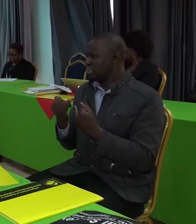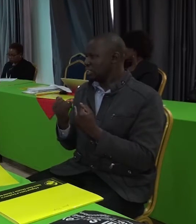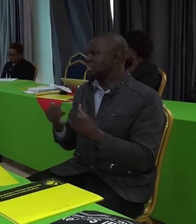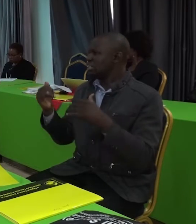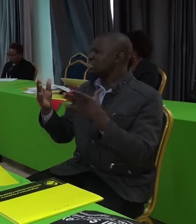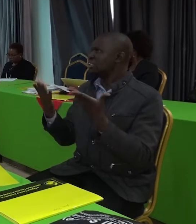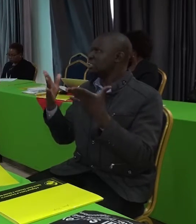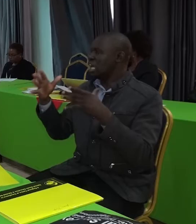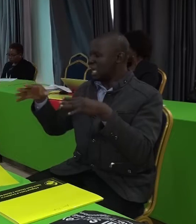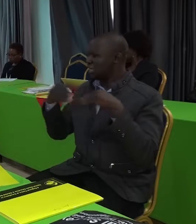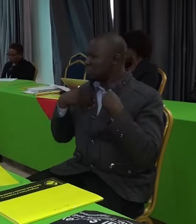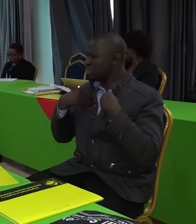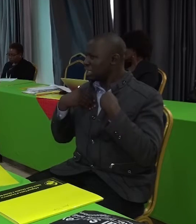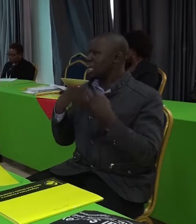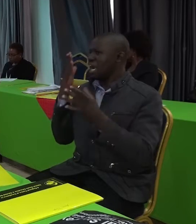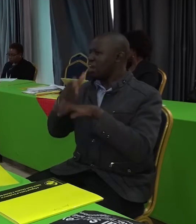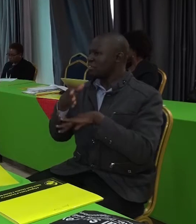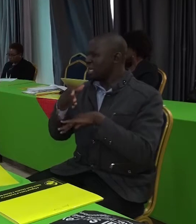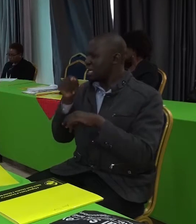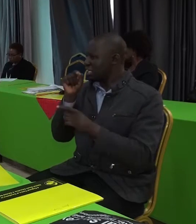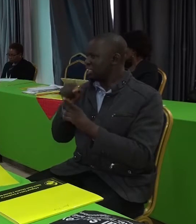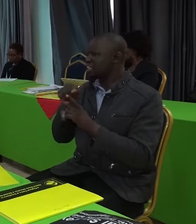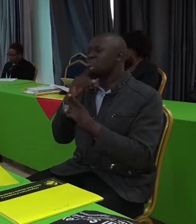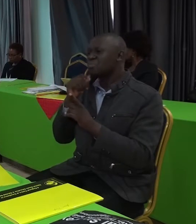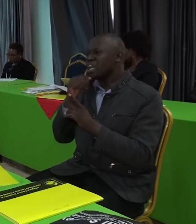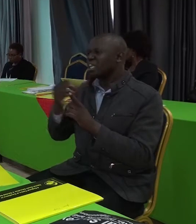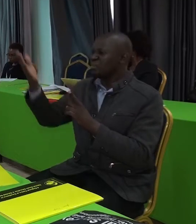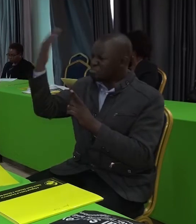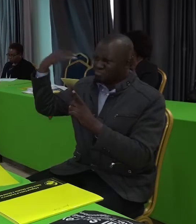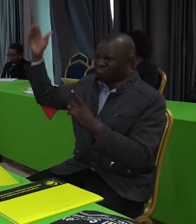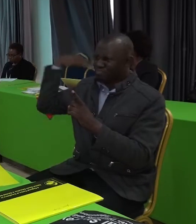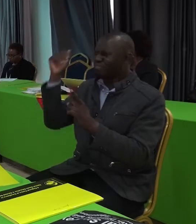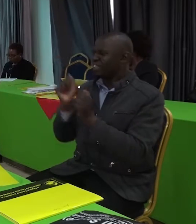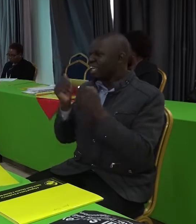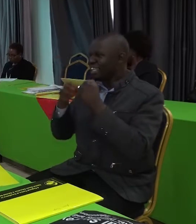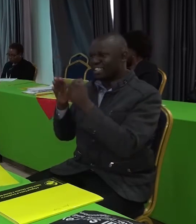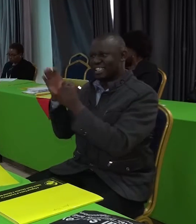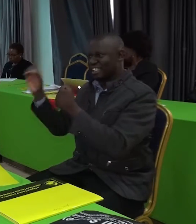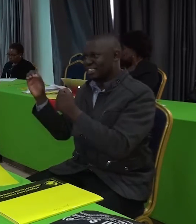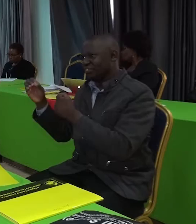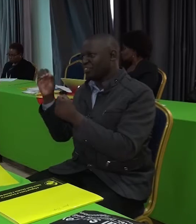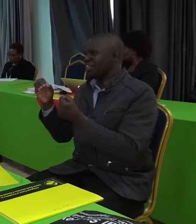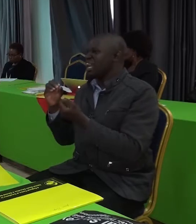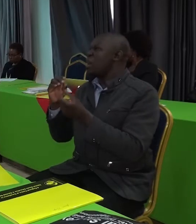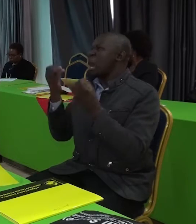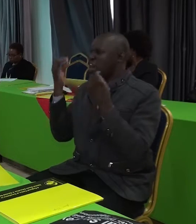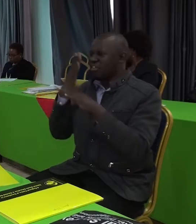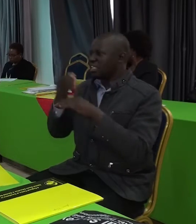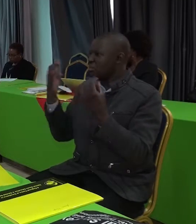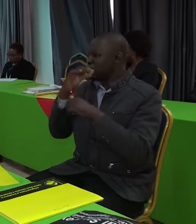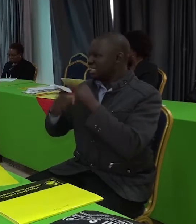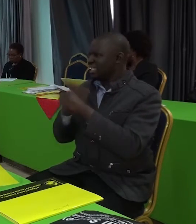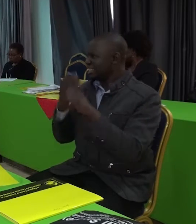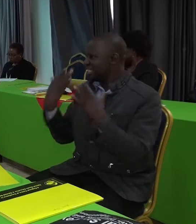many years after Jomtien to bring early childhood into mainstream education system. When have we brought it,